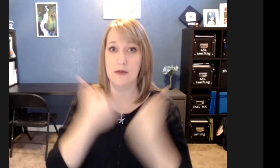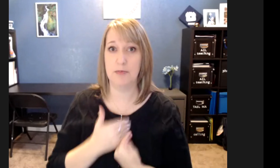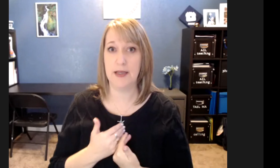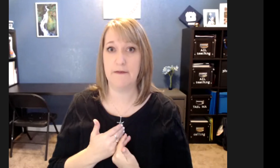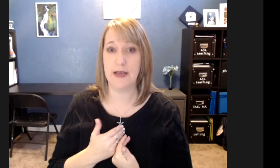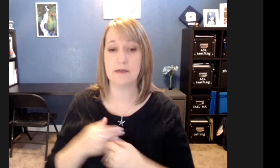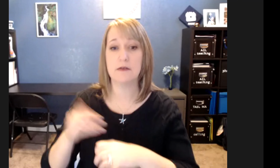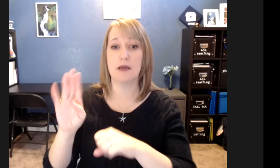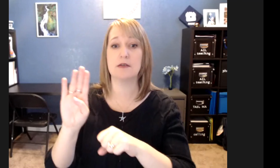a plain face. Okay, so